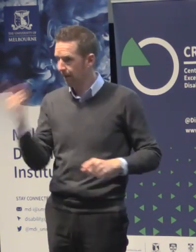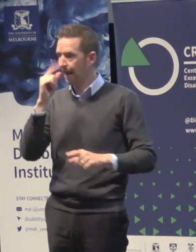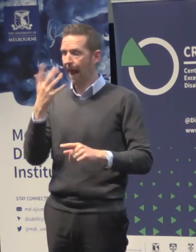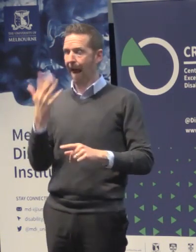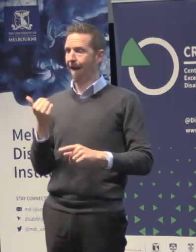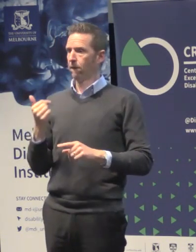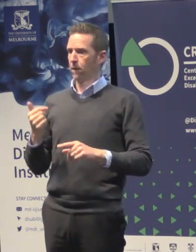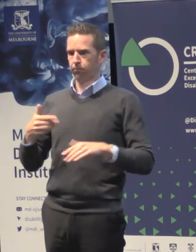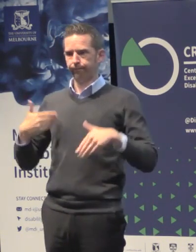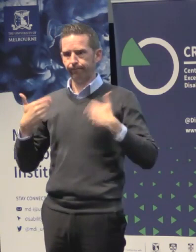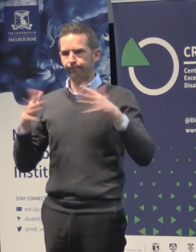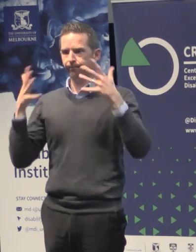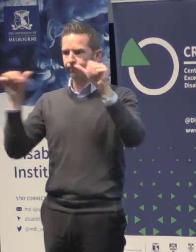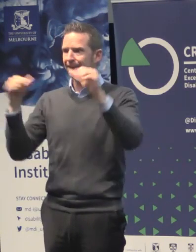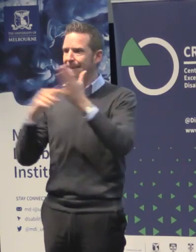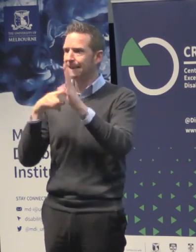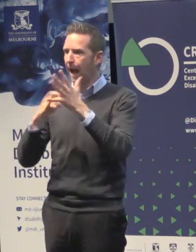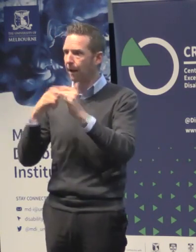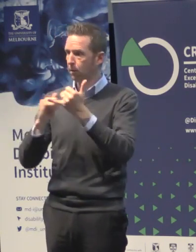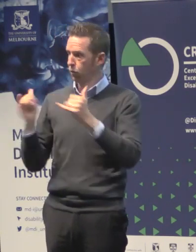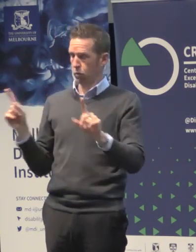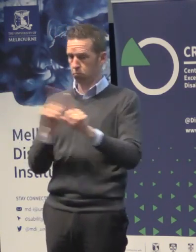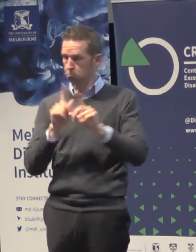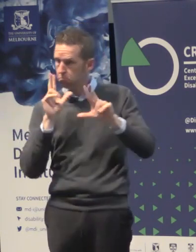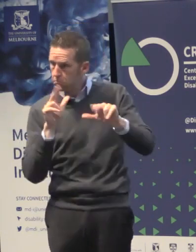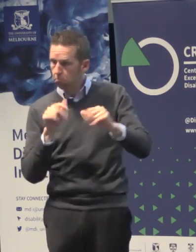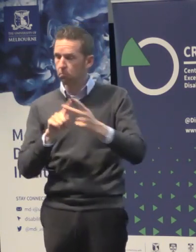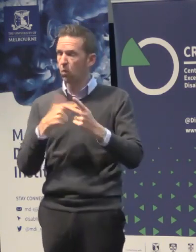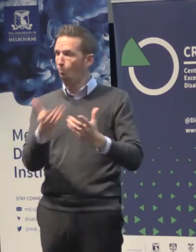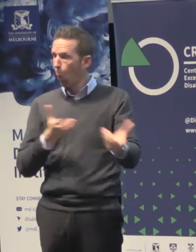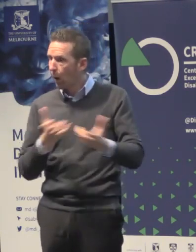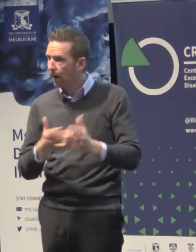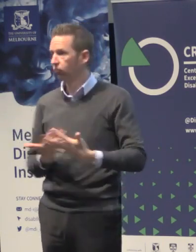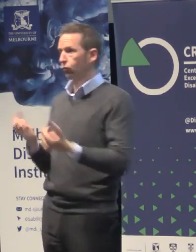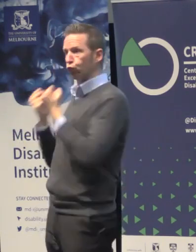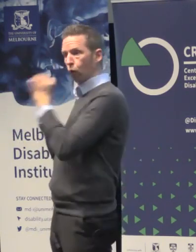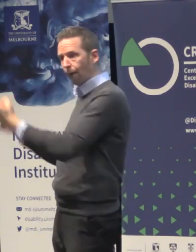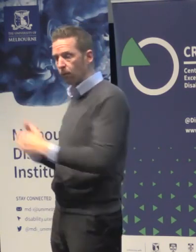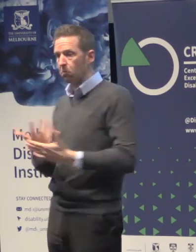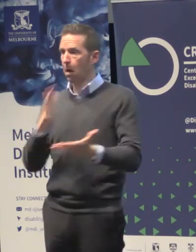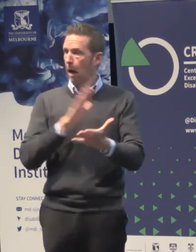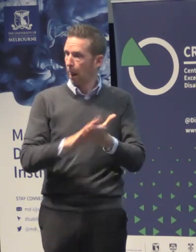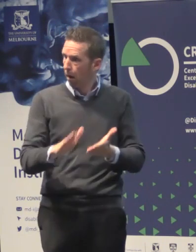tasks done. That might be care tasks, it might be cooking, driving,